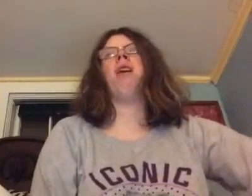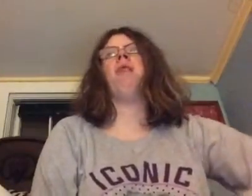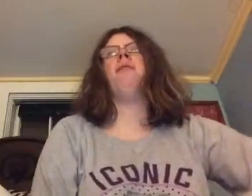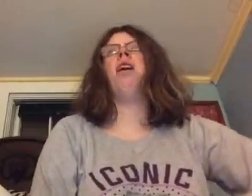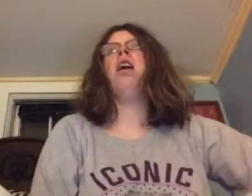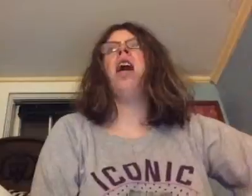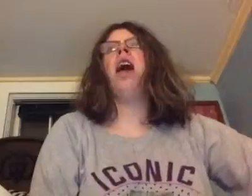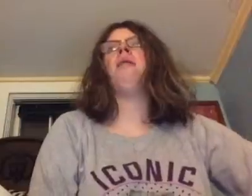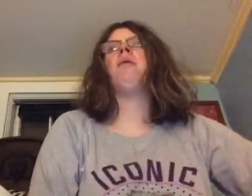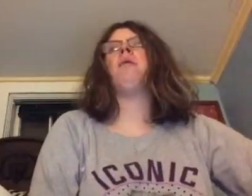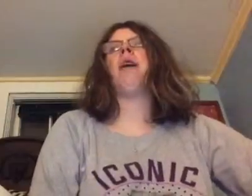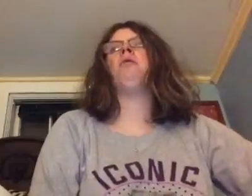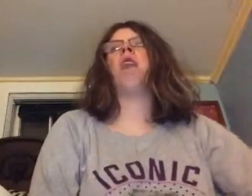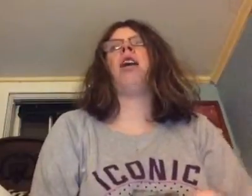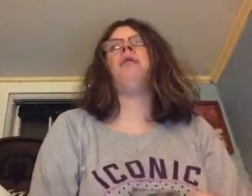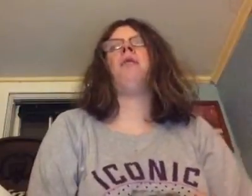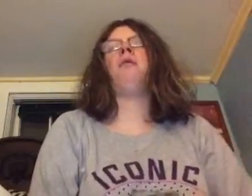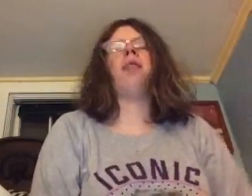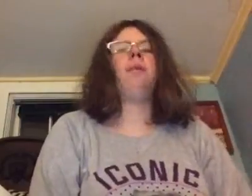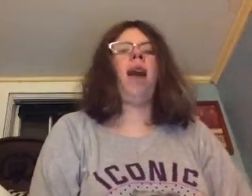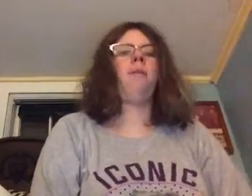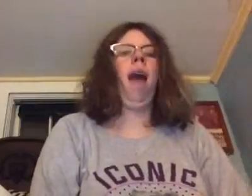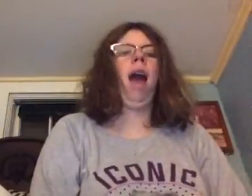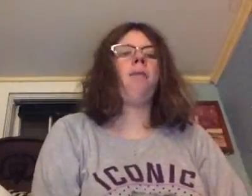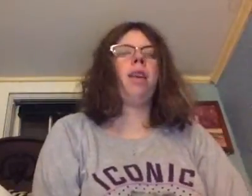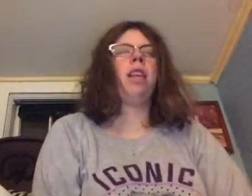from everywhere where I was talking with our friends behind her back because